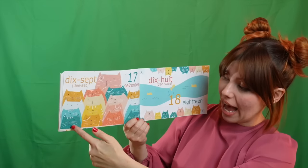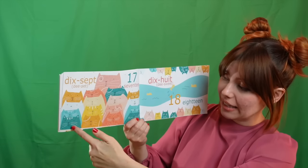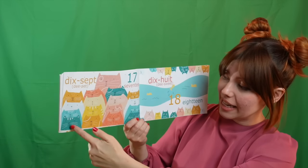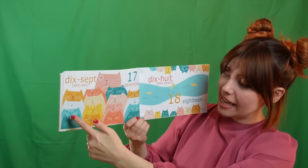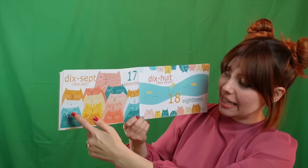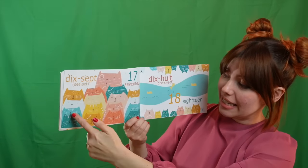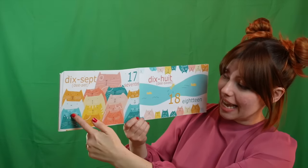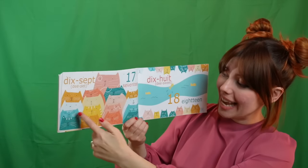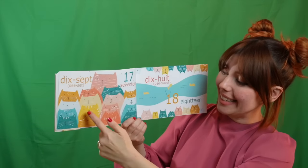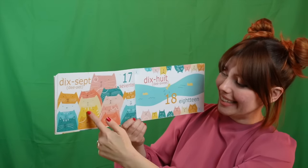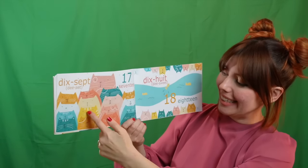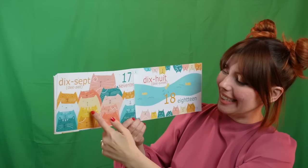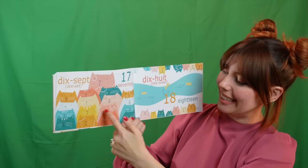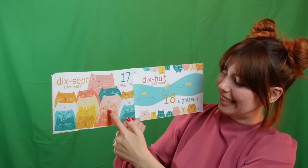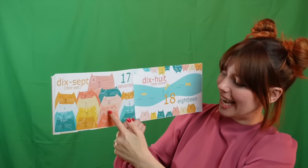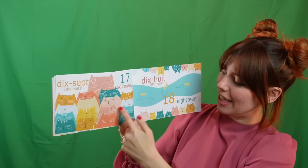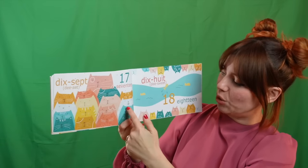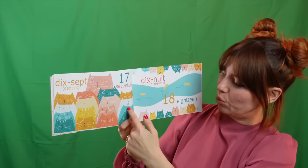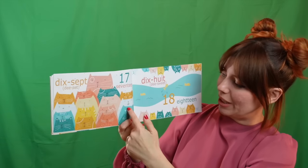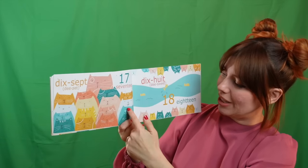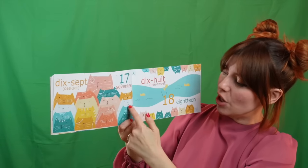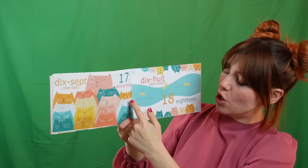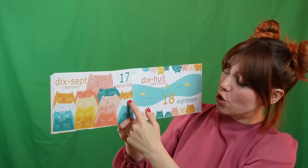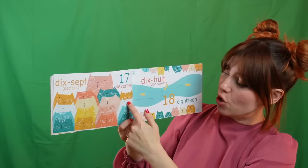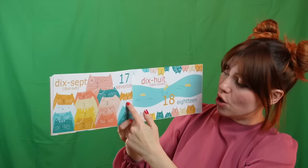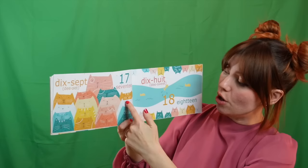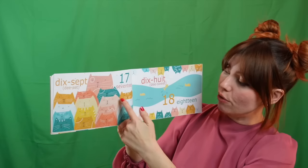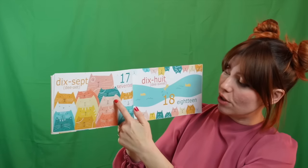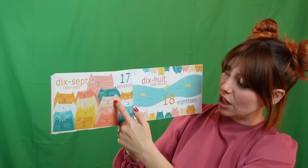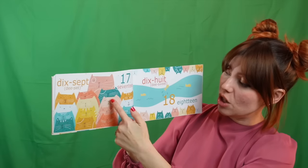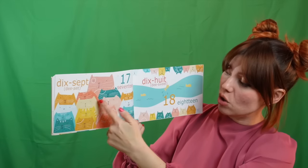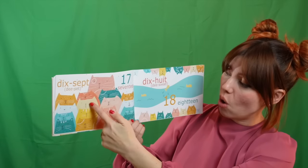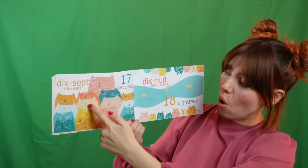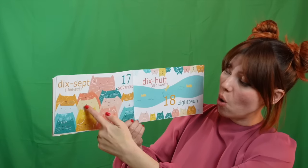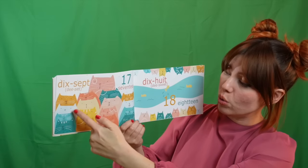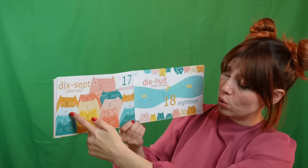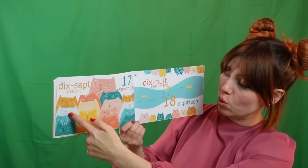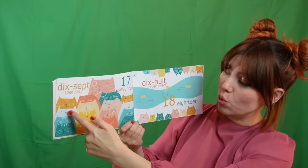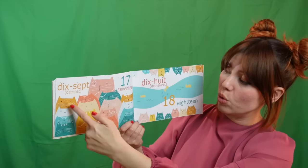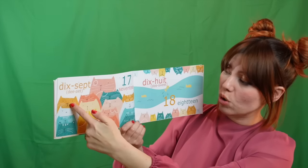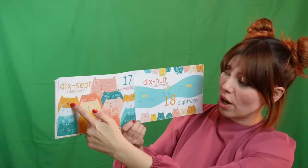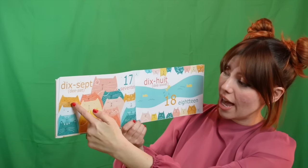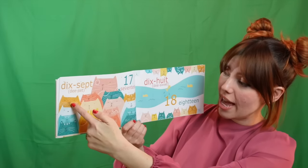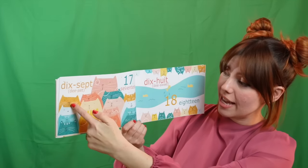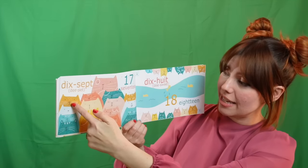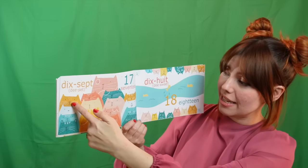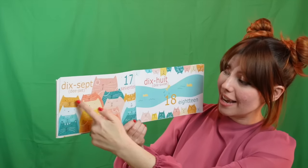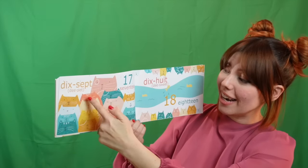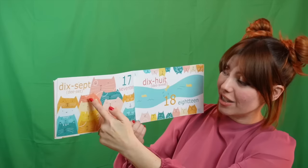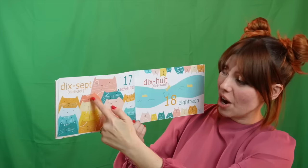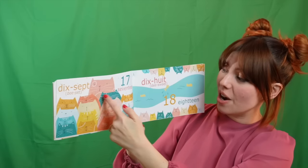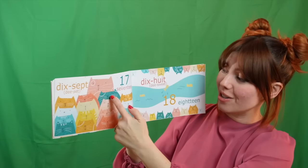4, 5, 6, 7, 8, 9, 10, 11, 12, 13, 14,